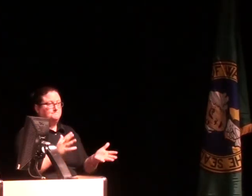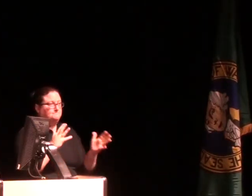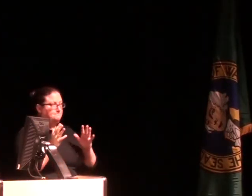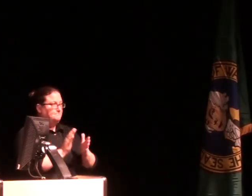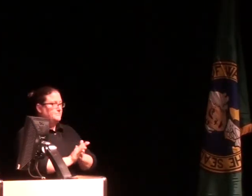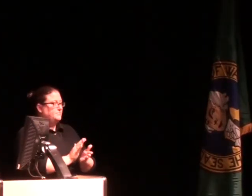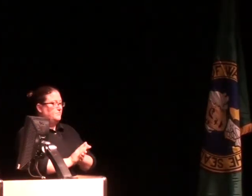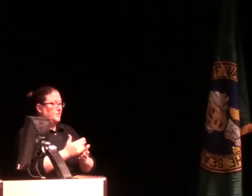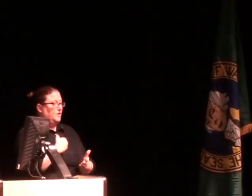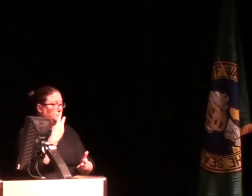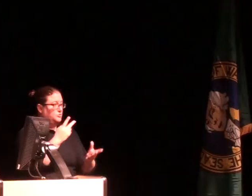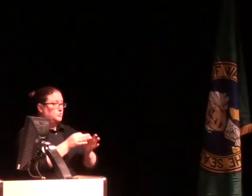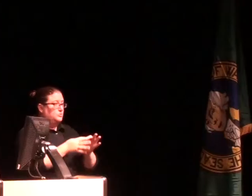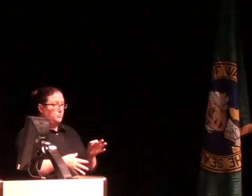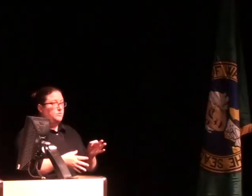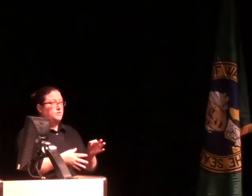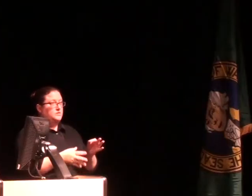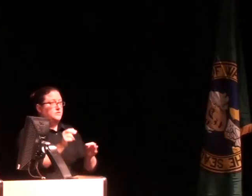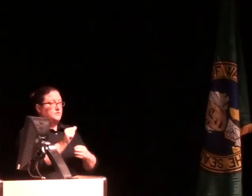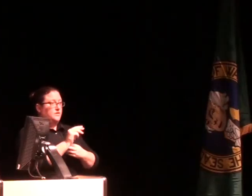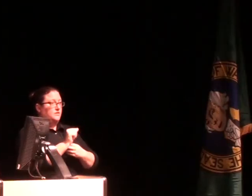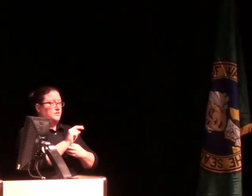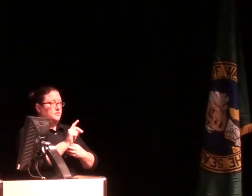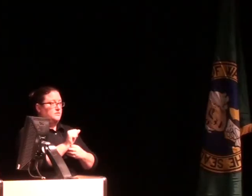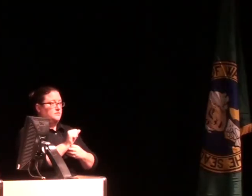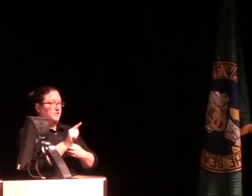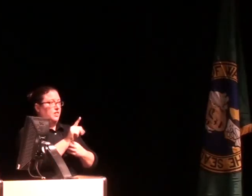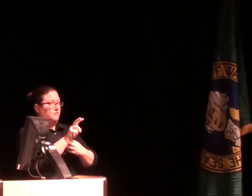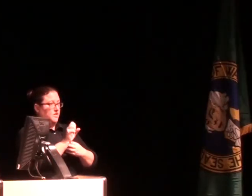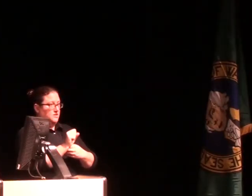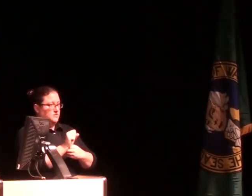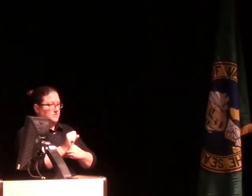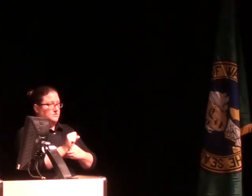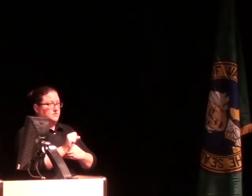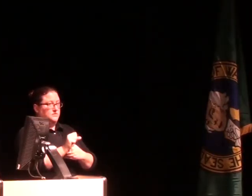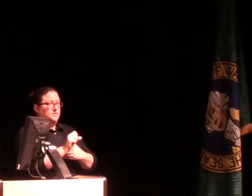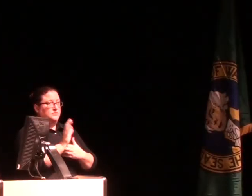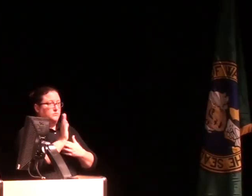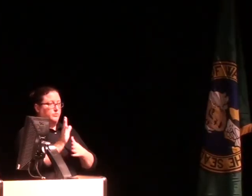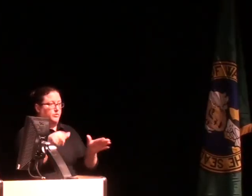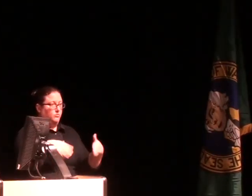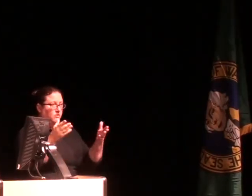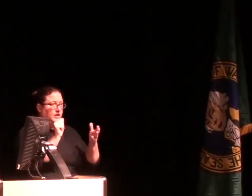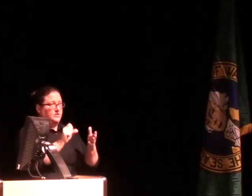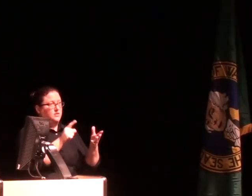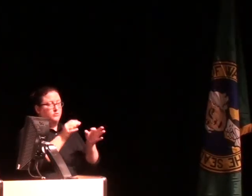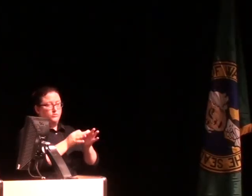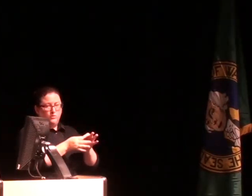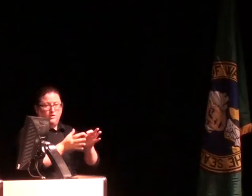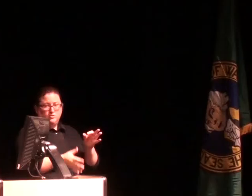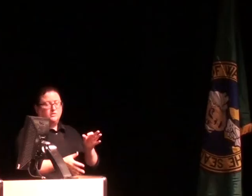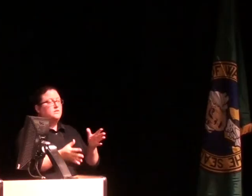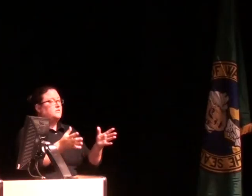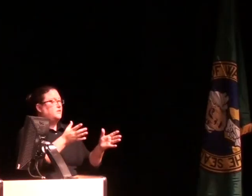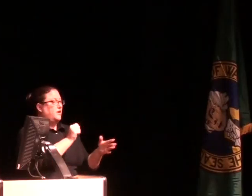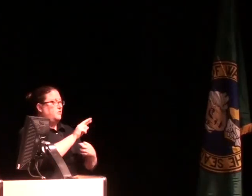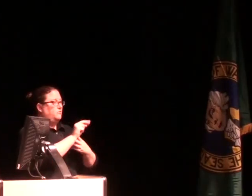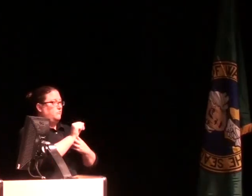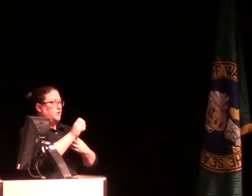We have two. We have Amanda Alves, who will be providing ASL interpretation, and